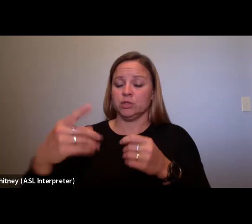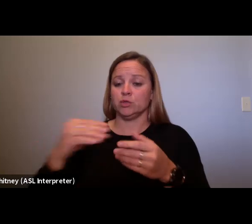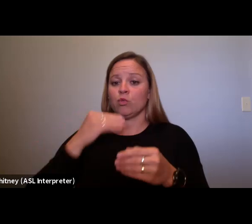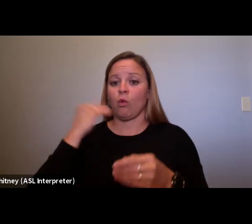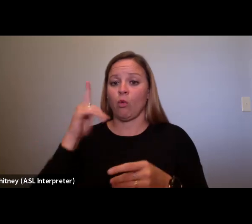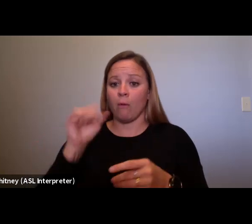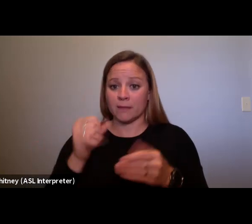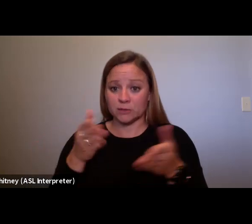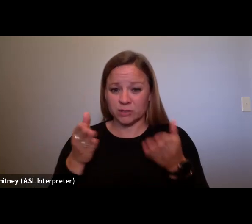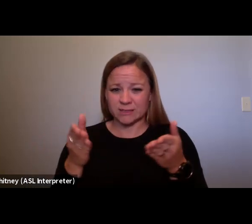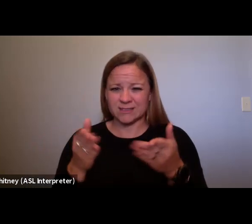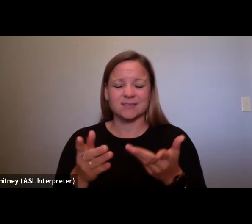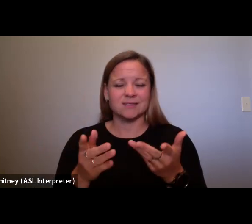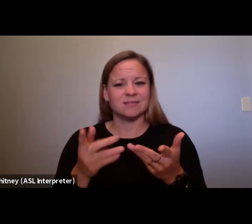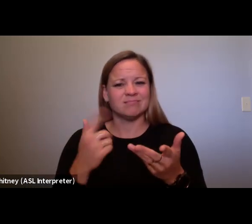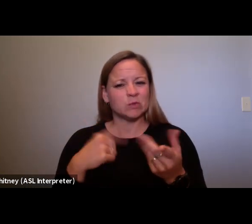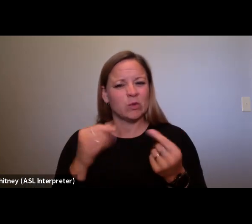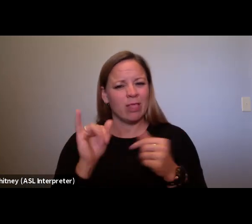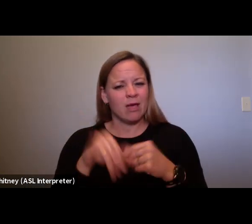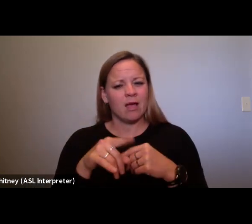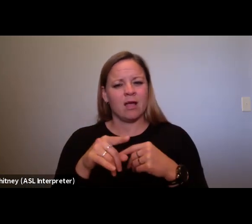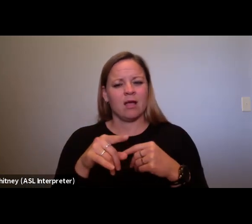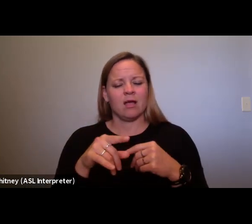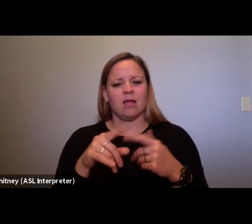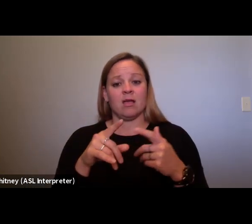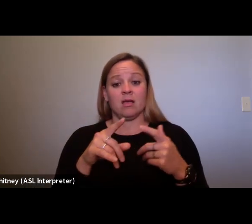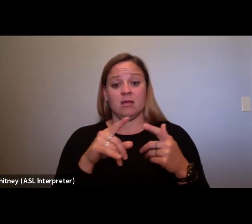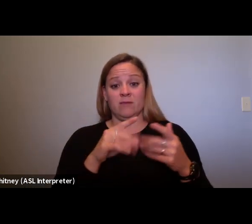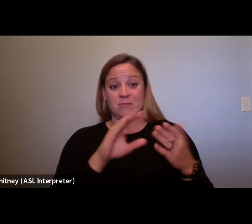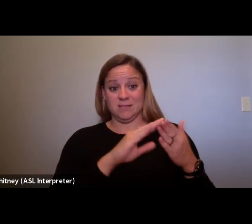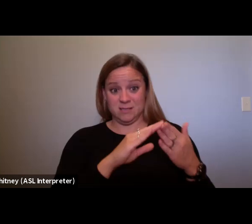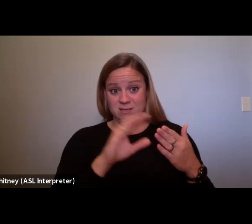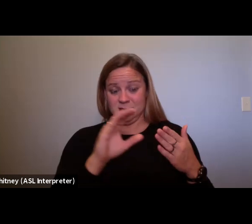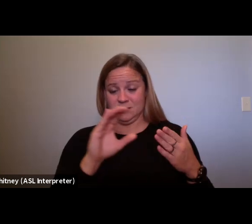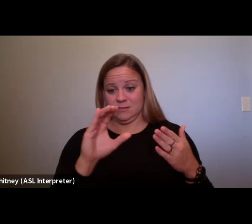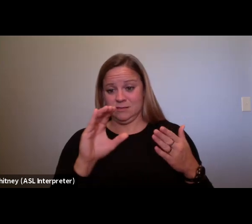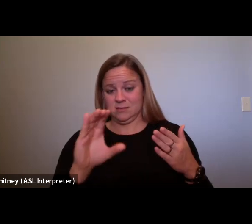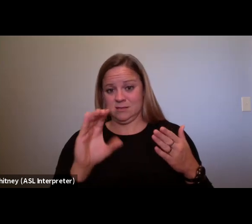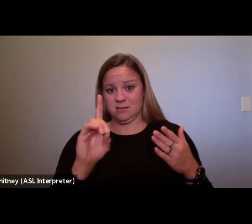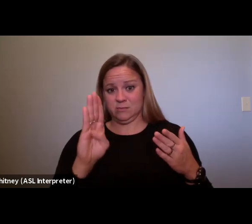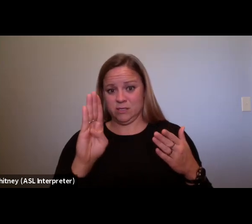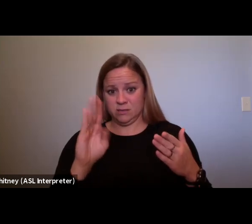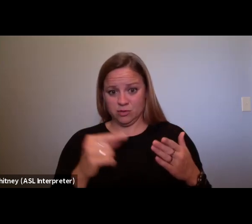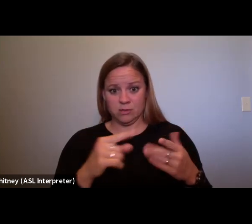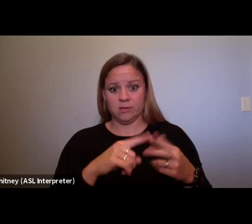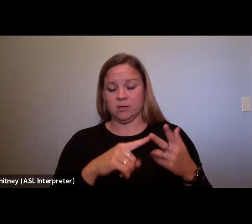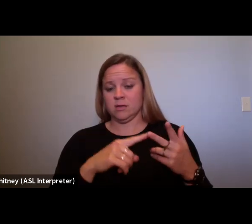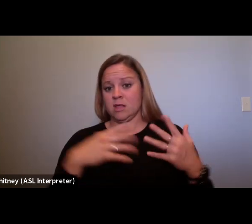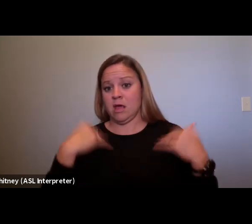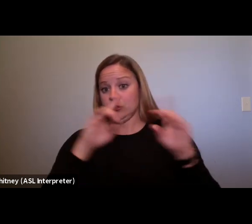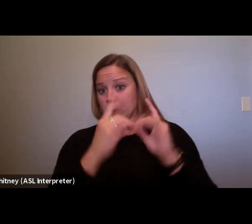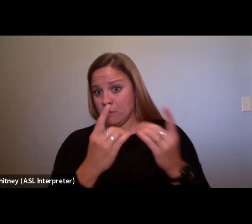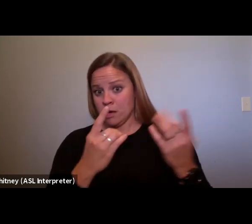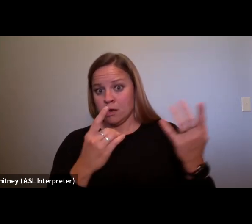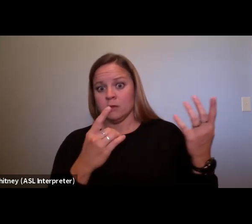And that's really how we did it, it's bringing back from the city, from the CDBG, from the health department under MHSA. From there, it was,